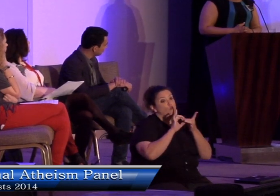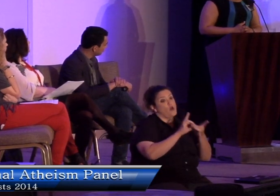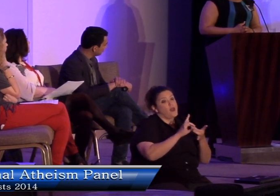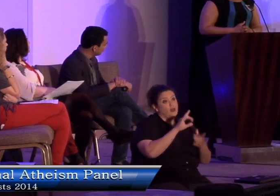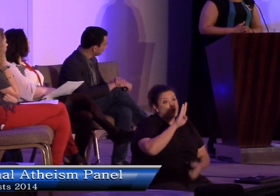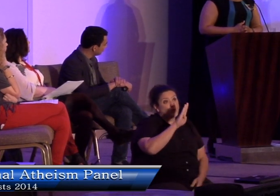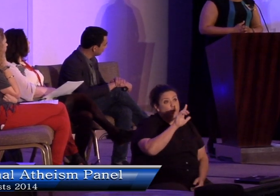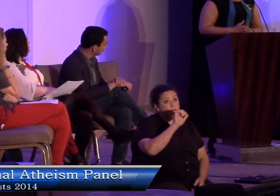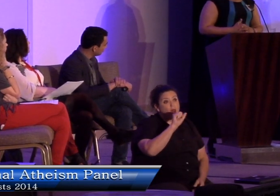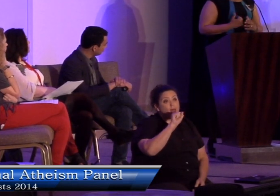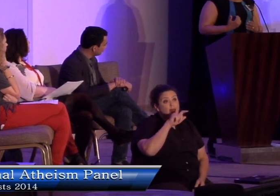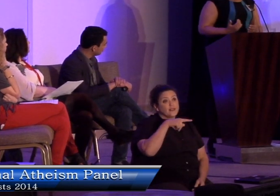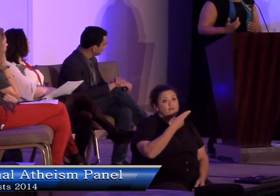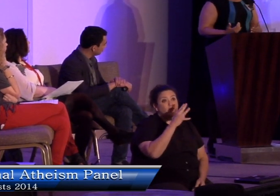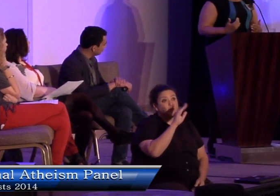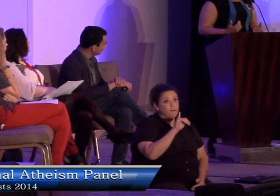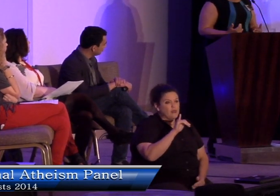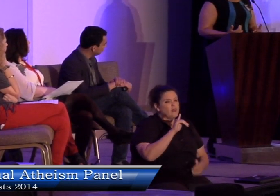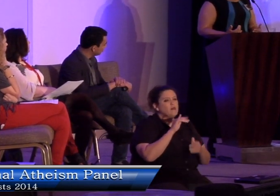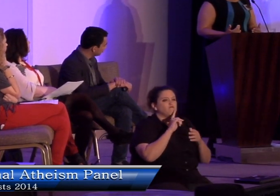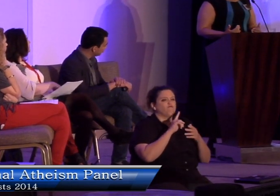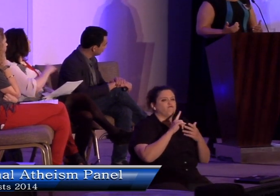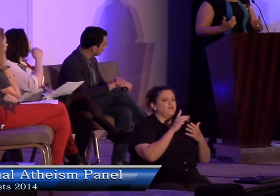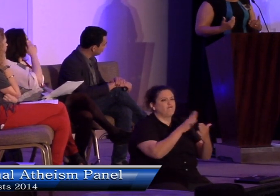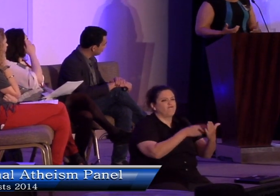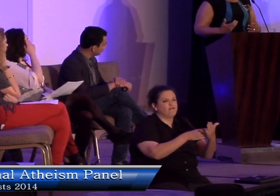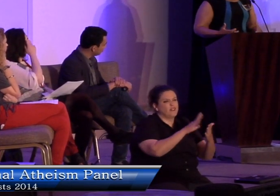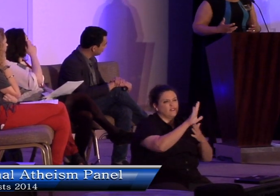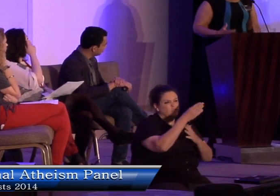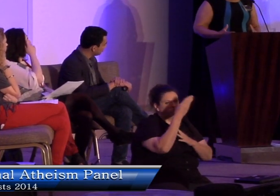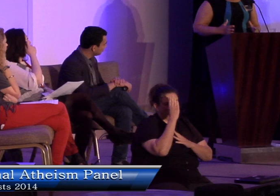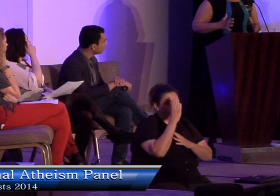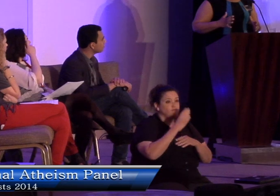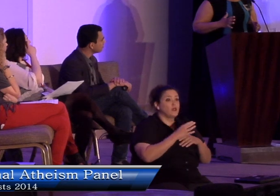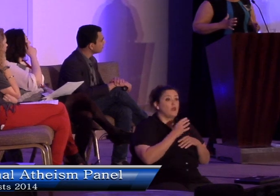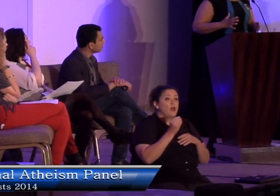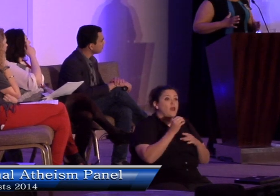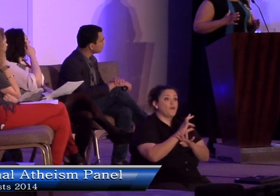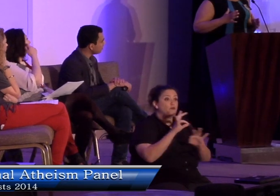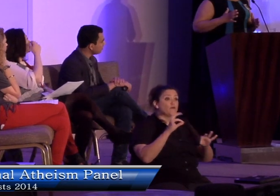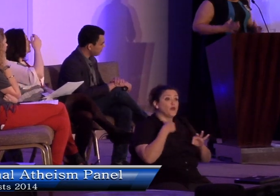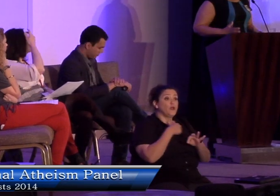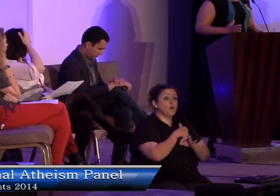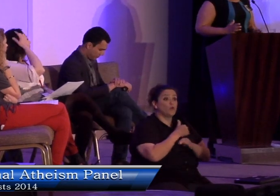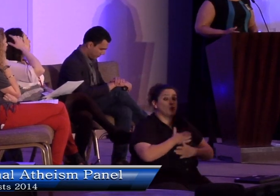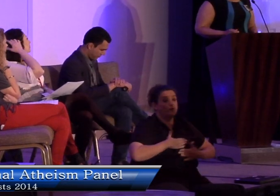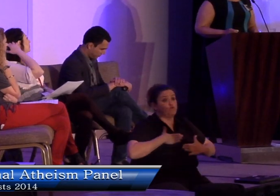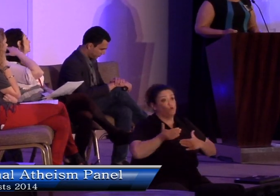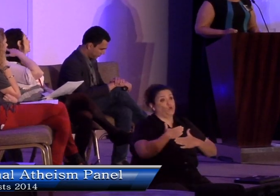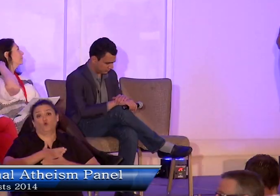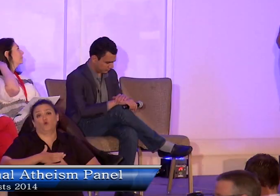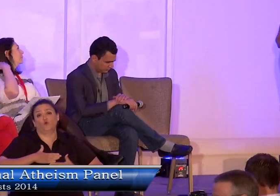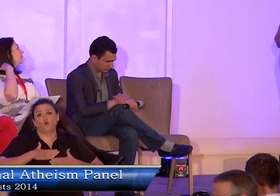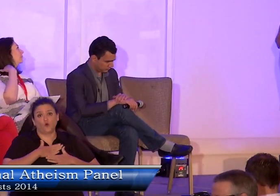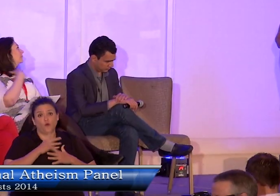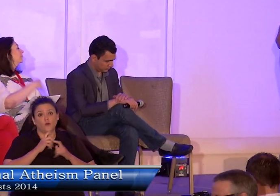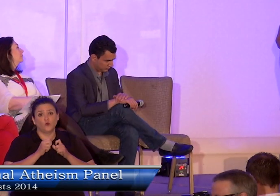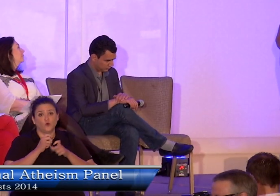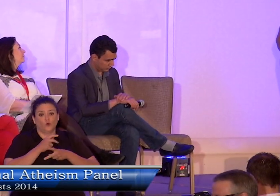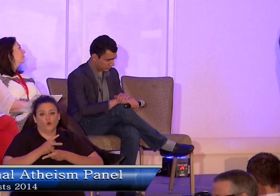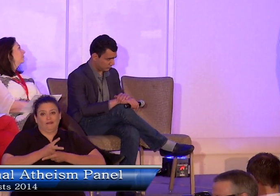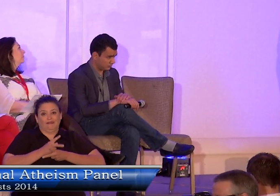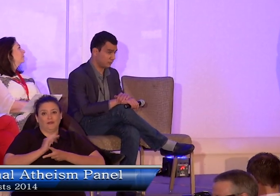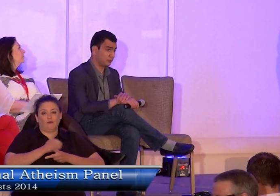that the freedom we enjoy to keep our lives, our livelihoods here